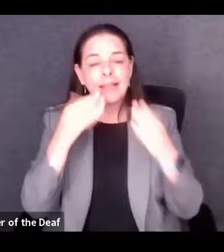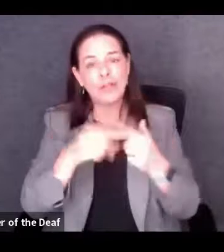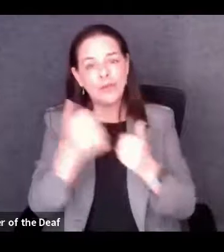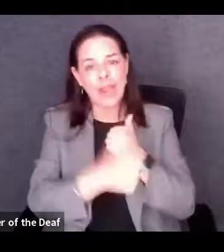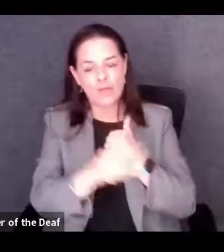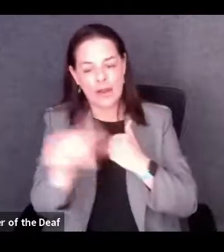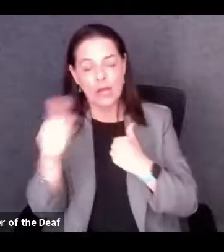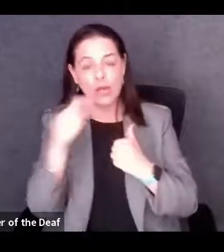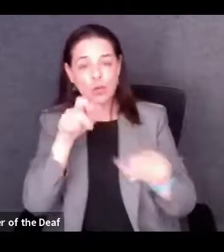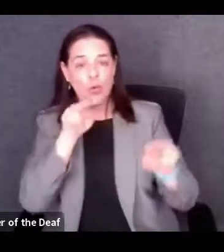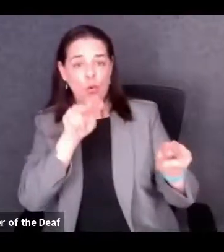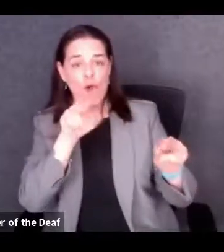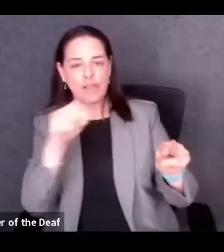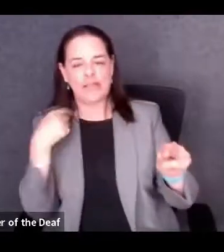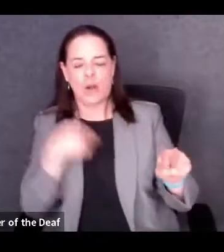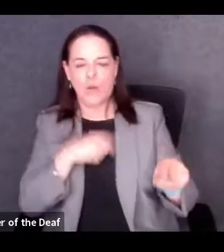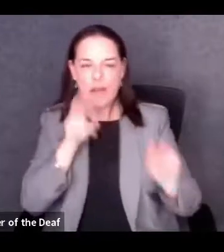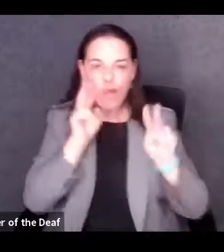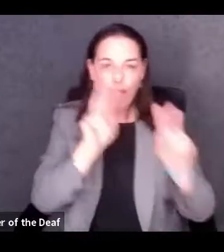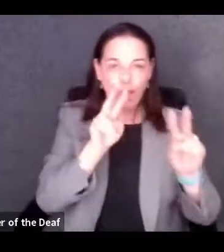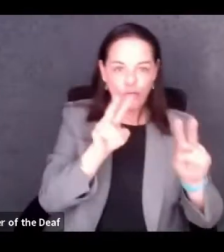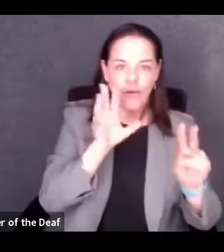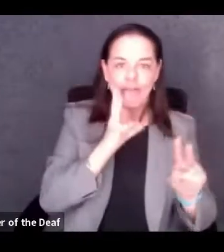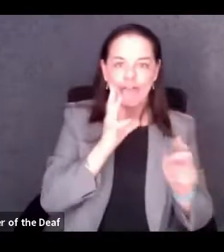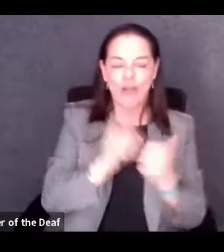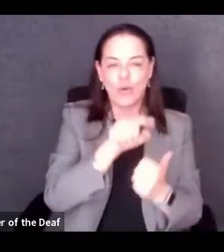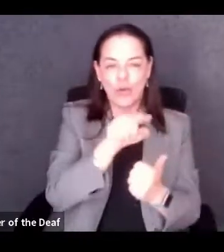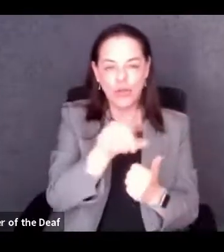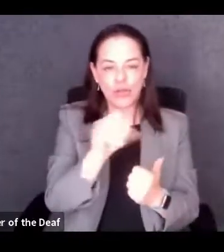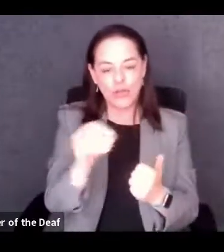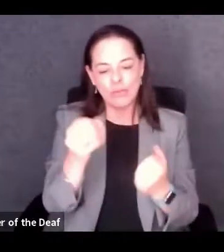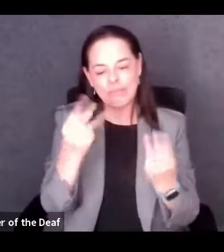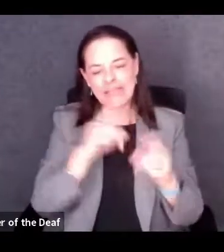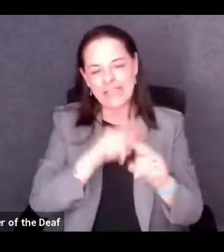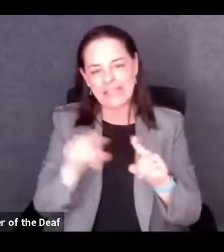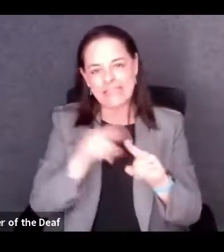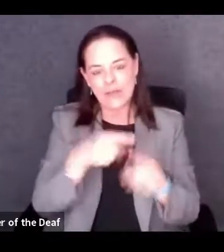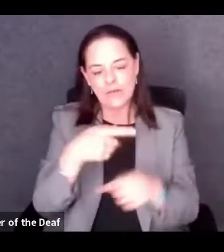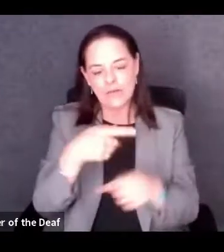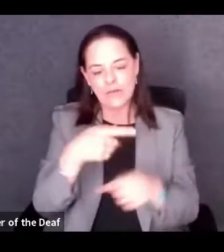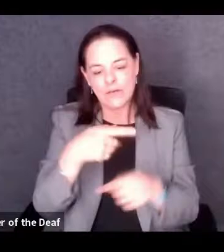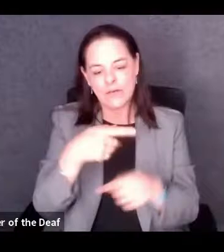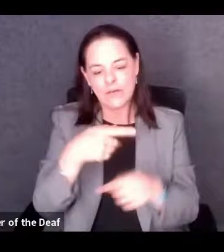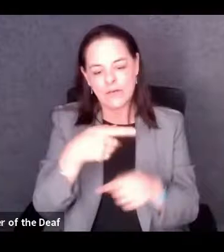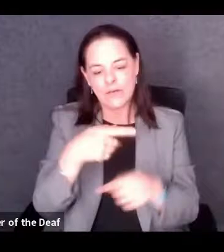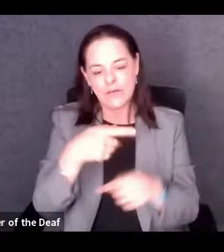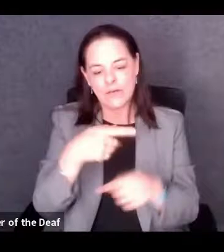else who is watching, and we look forward to talking with you in many different platforms moving forward.